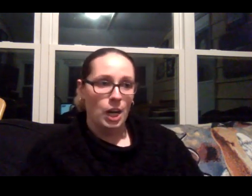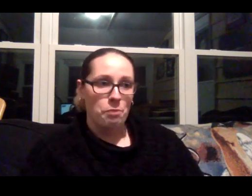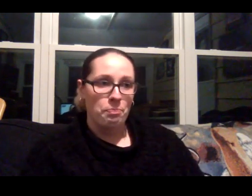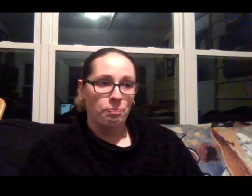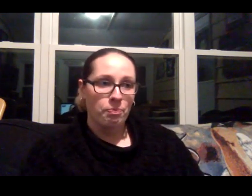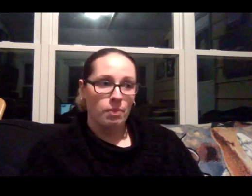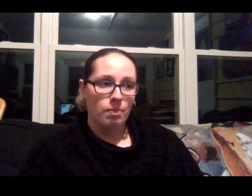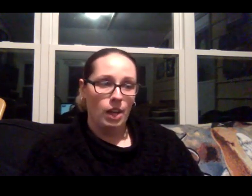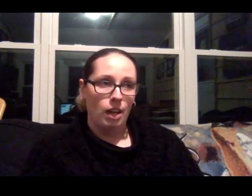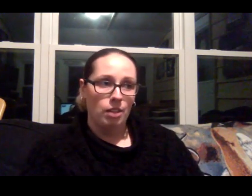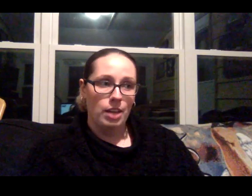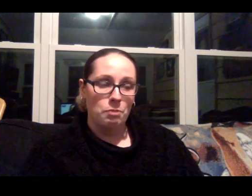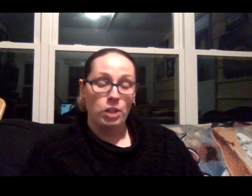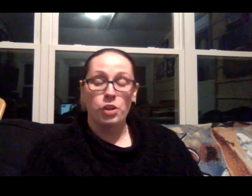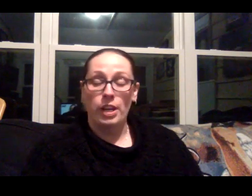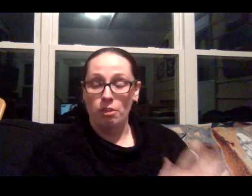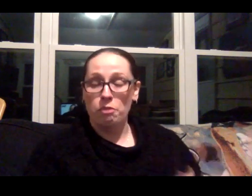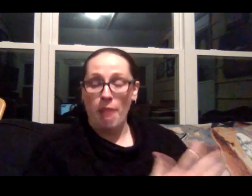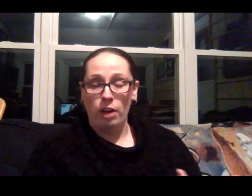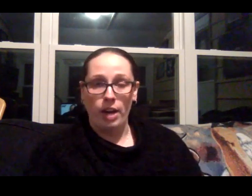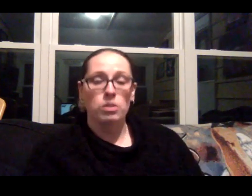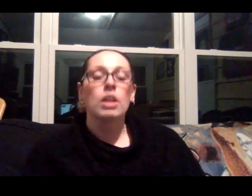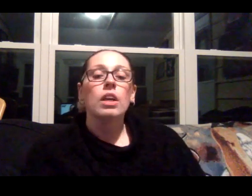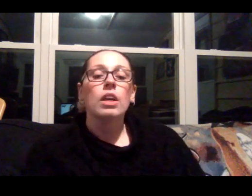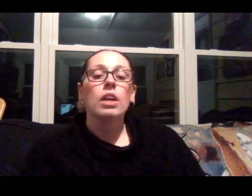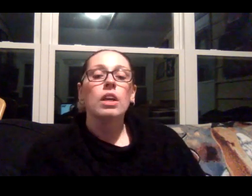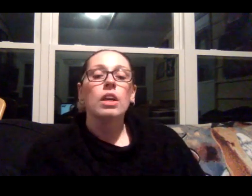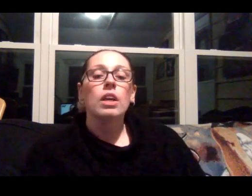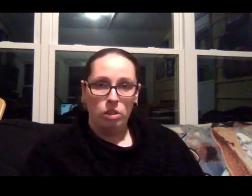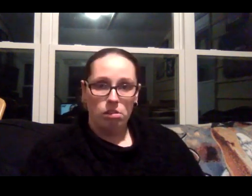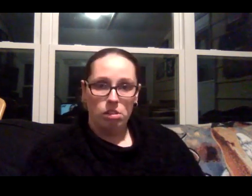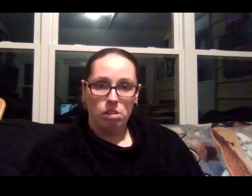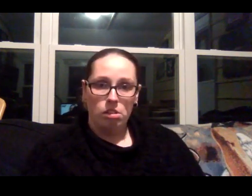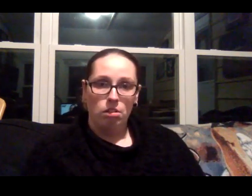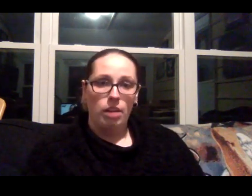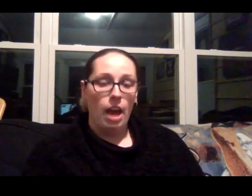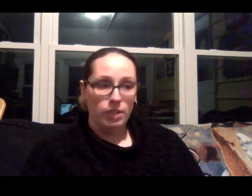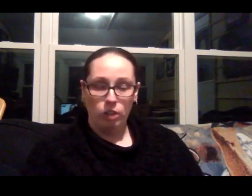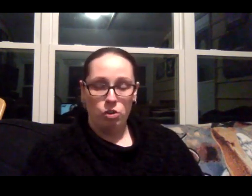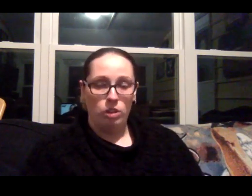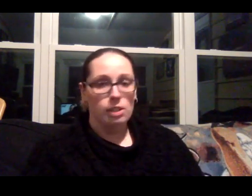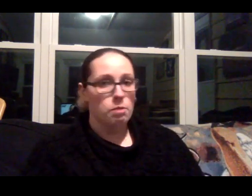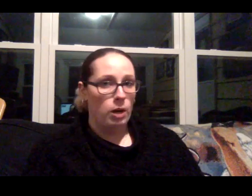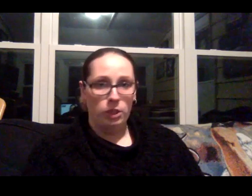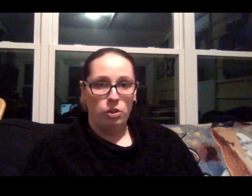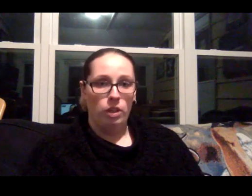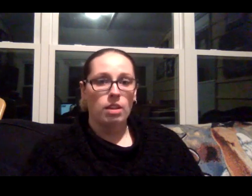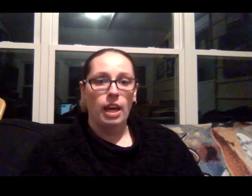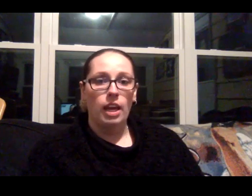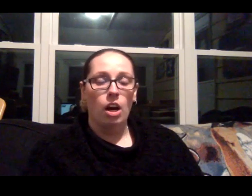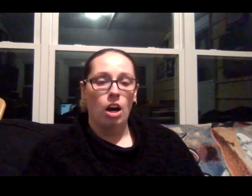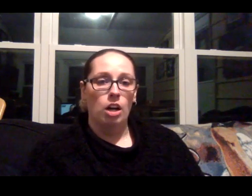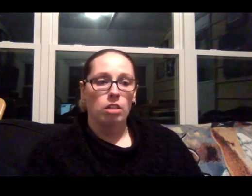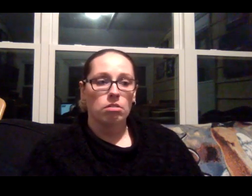administrative background, all students, every single student, doesn't matter what student,